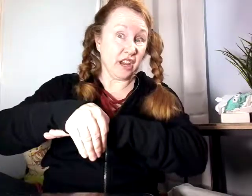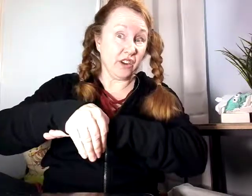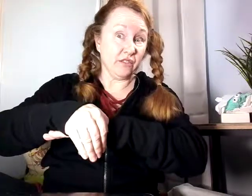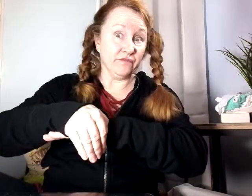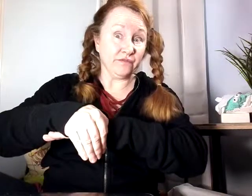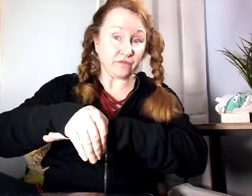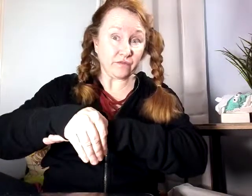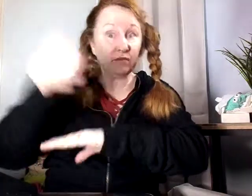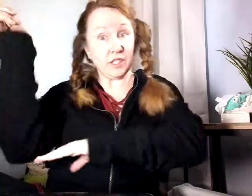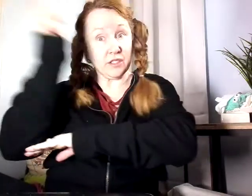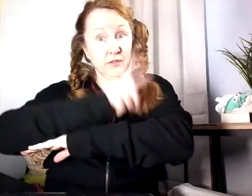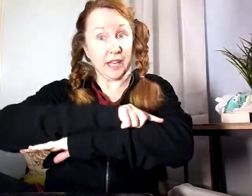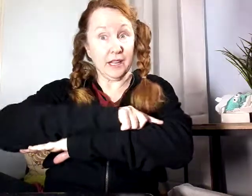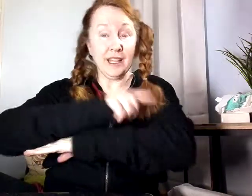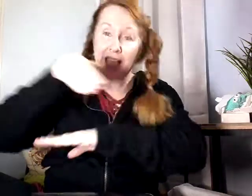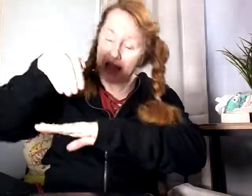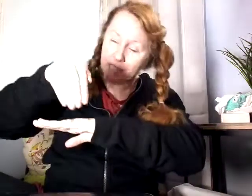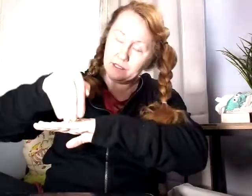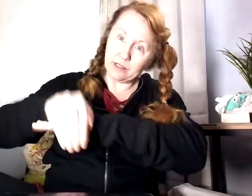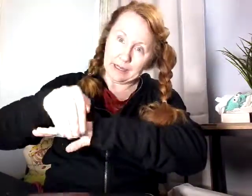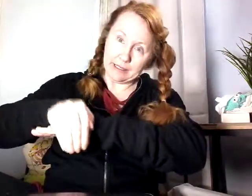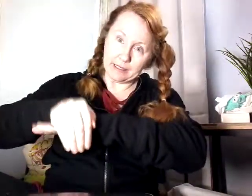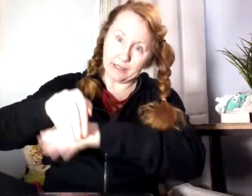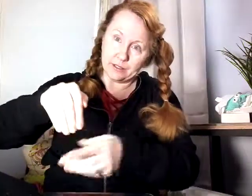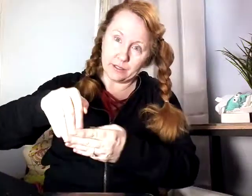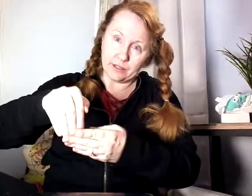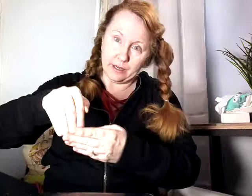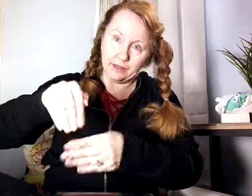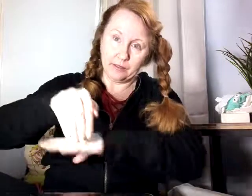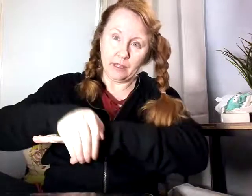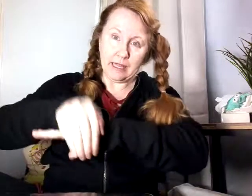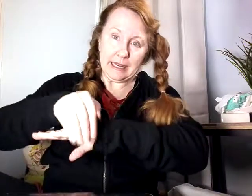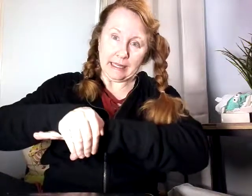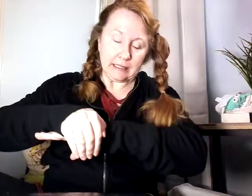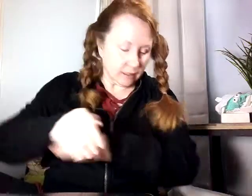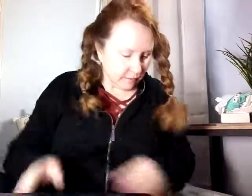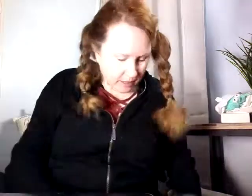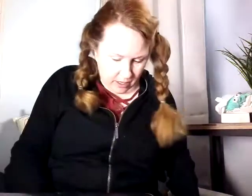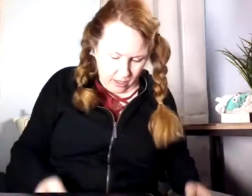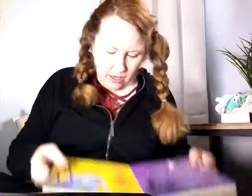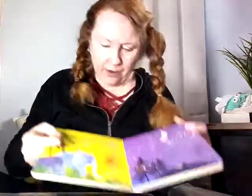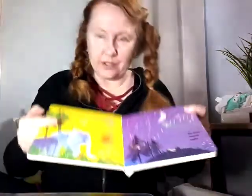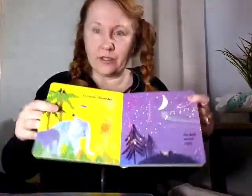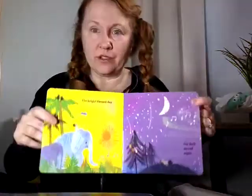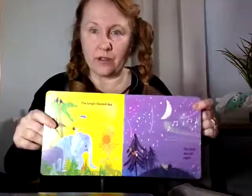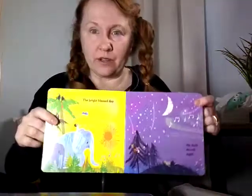now. So day and night. Here's the sun. Night. All right, so let's try this hard